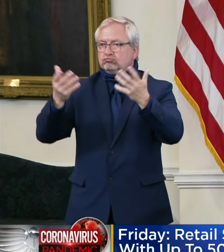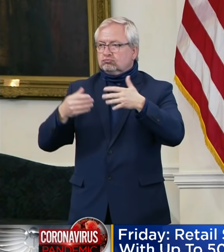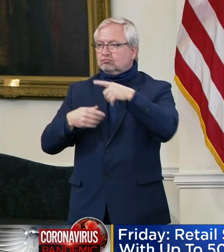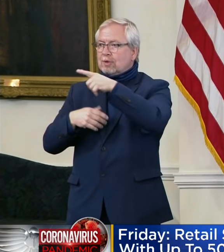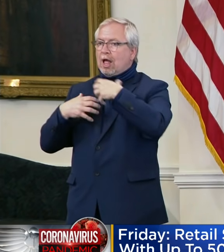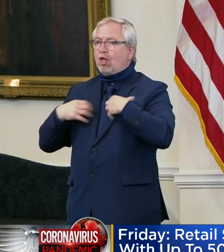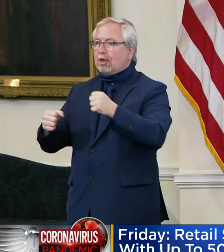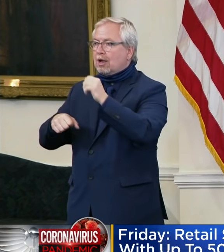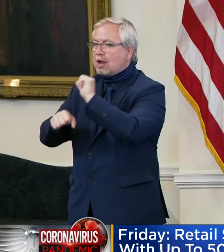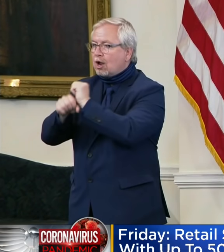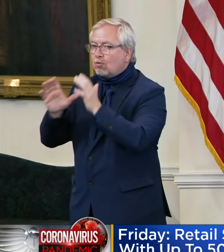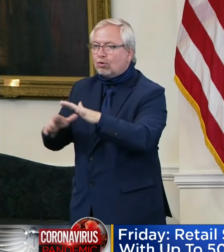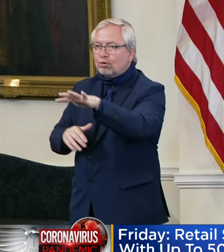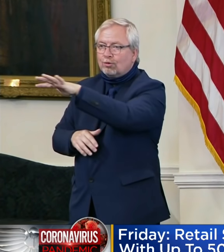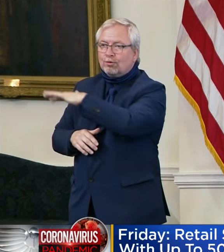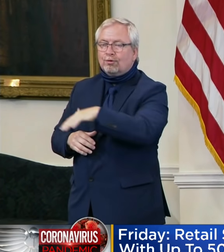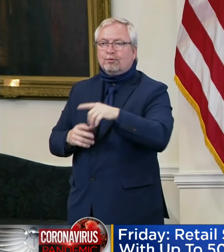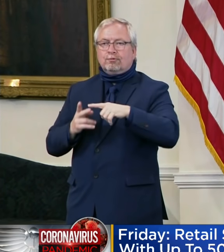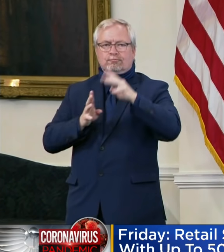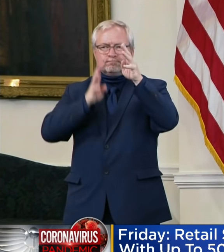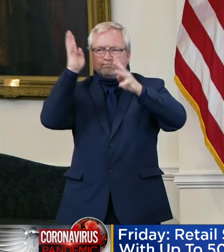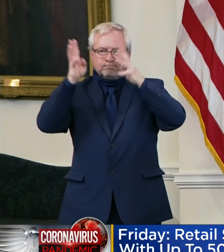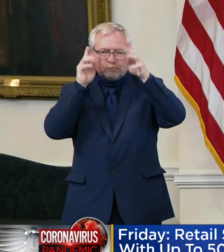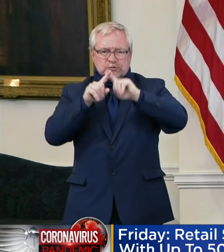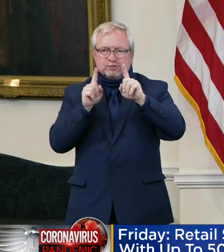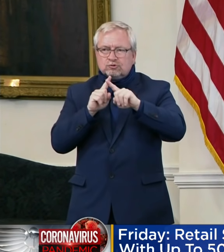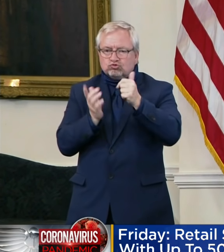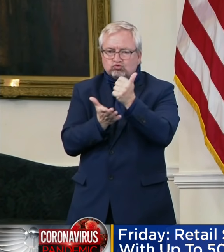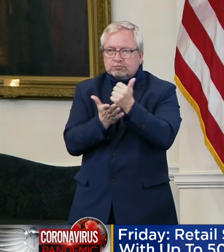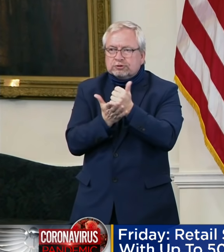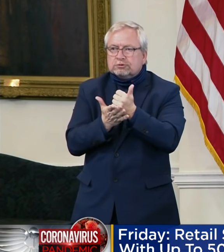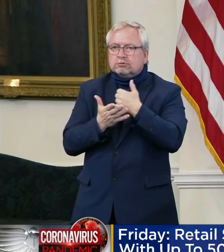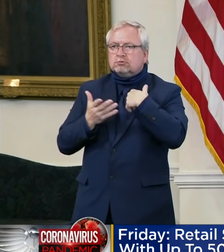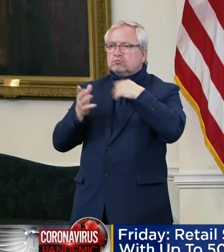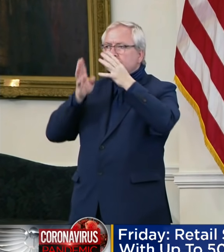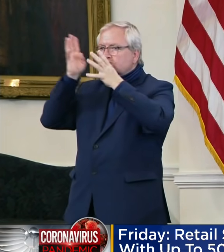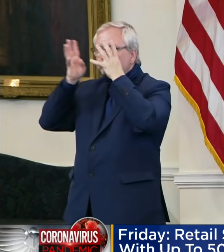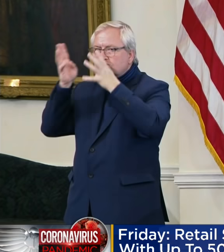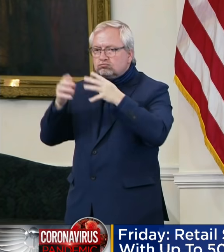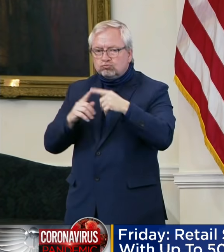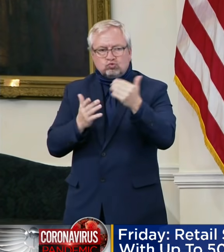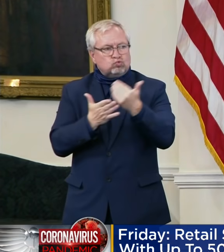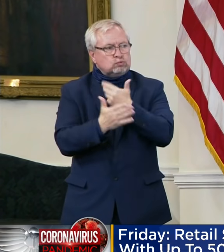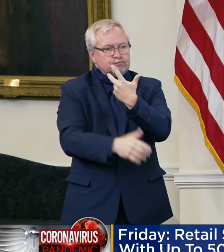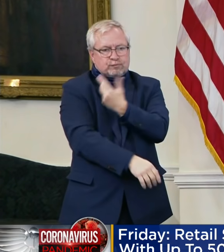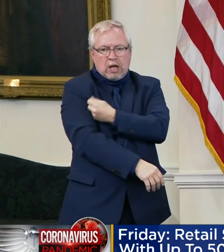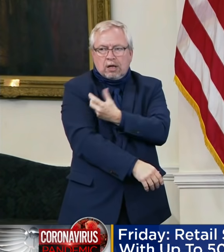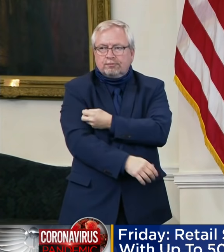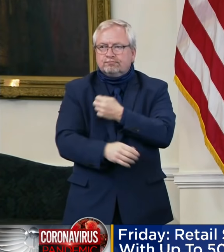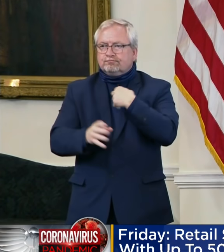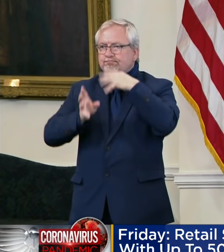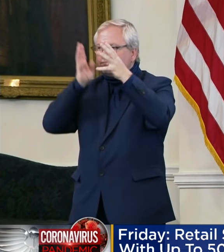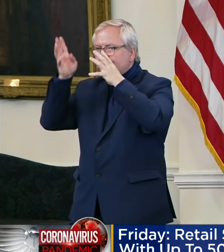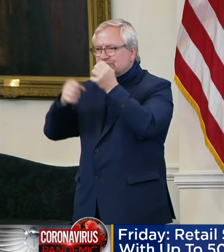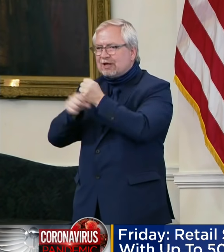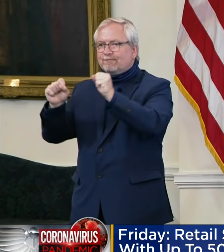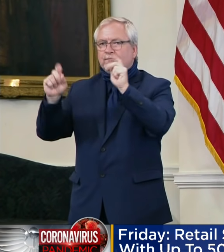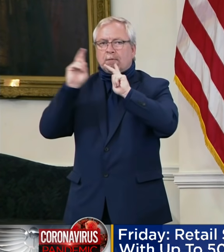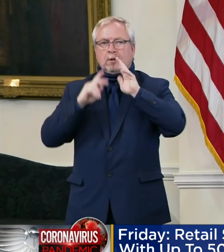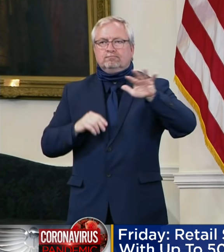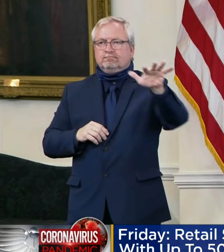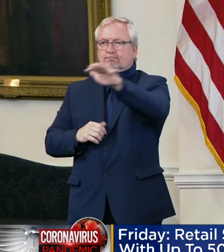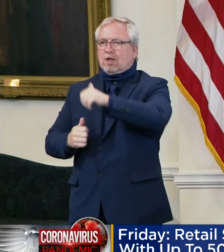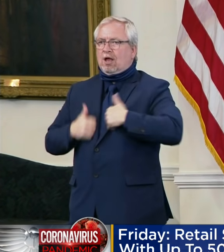this disease, to create a vaccine, and to save lives. And most of all, we're